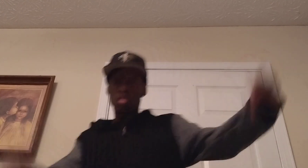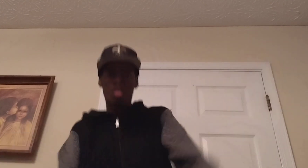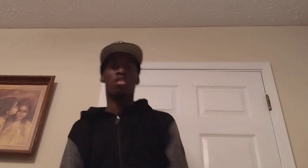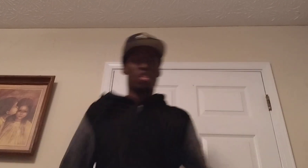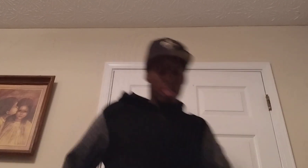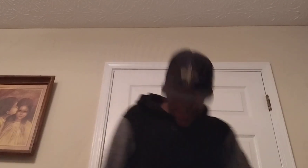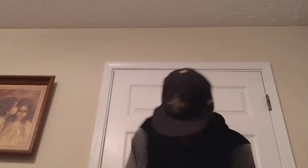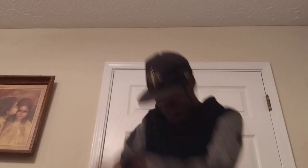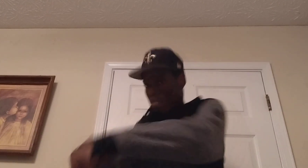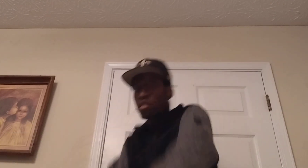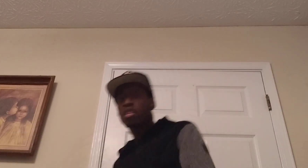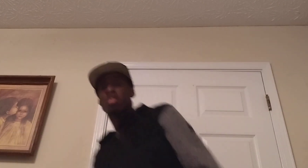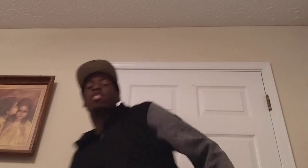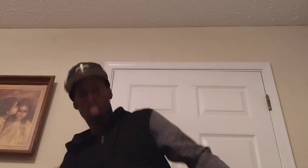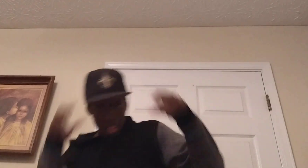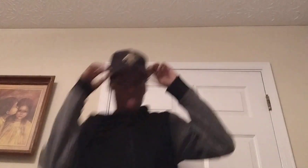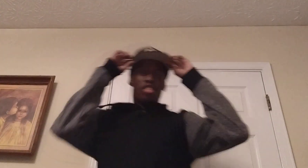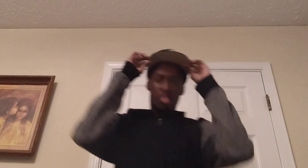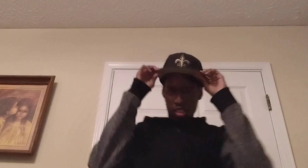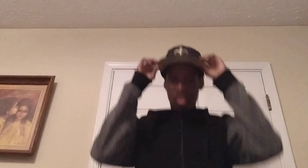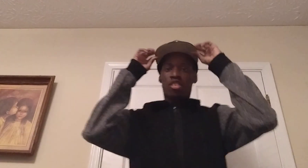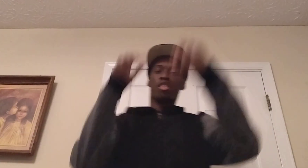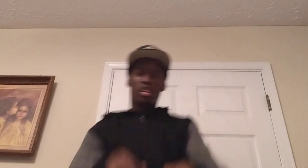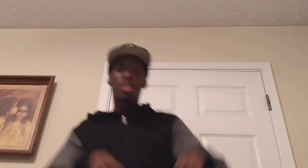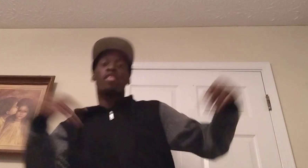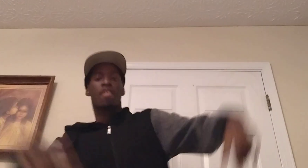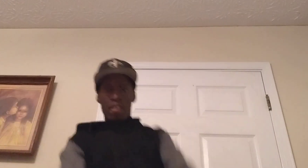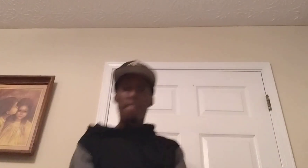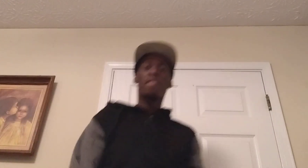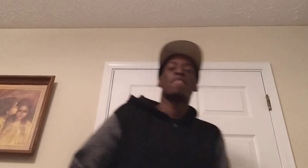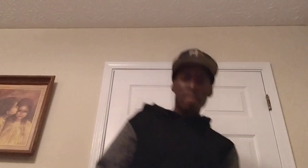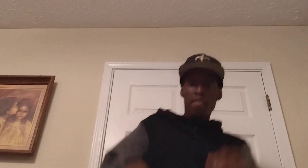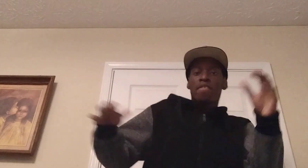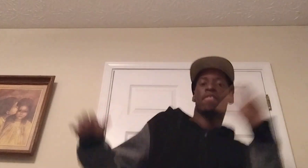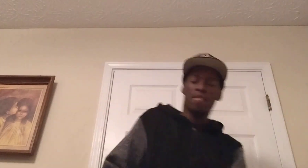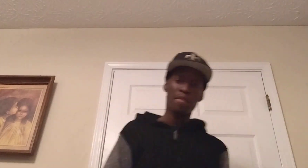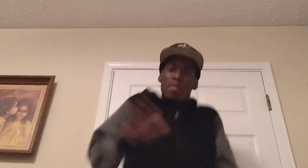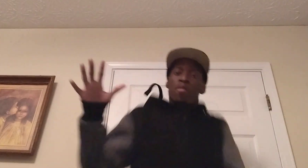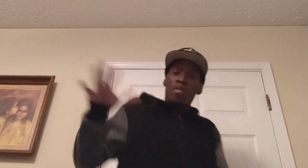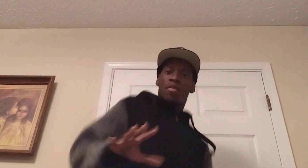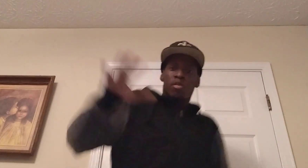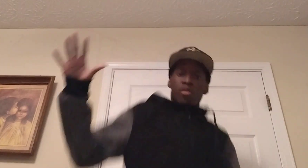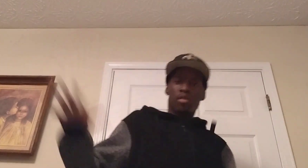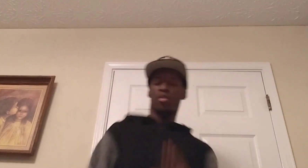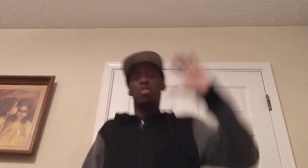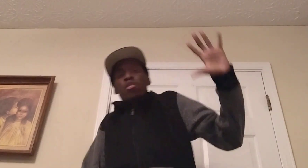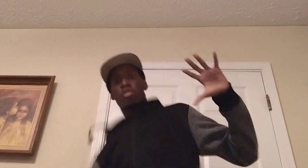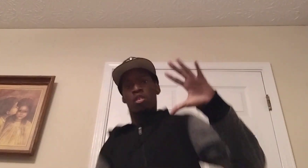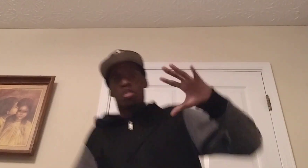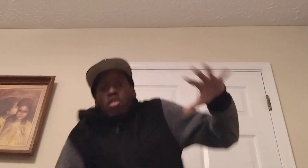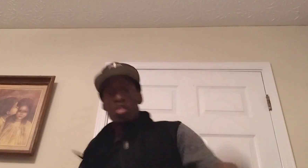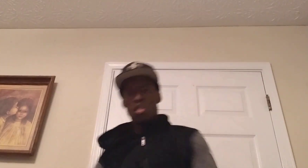just frontin', you know I want you, babe, I'm ready to bet it all, unless you don't